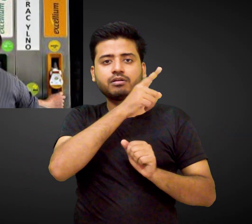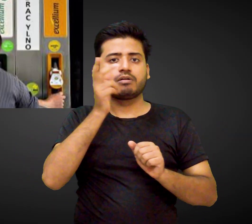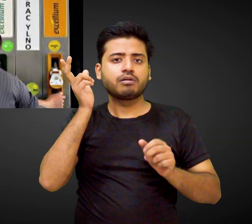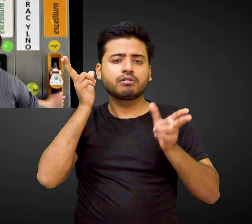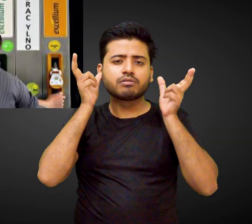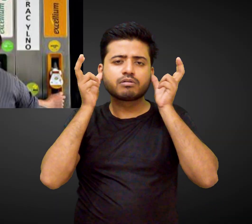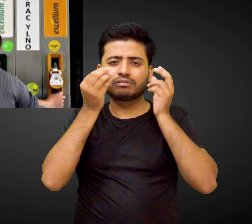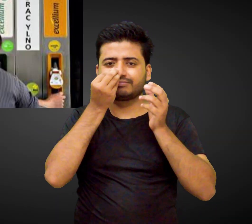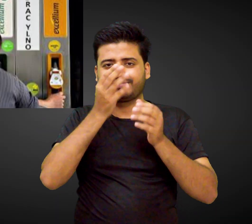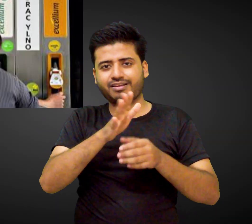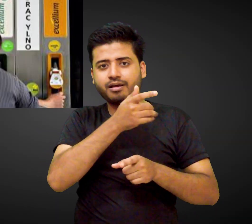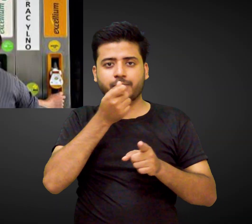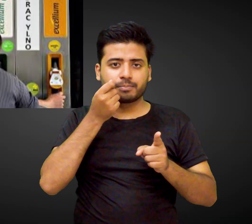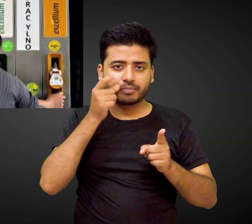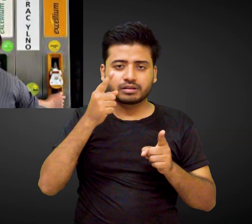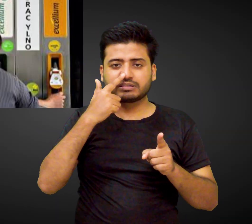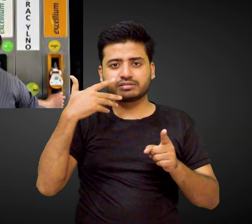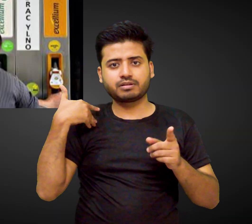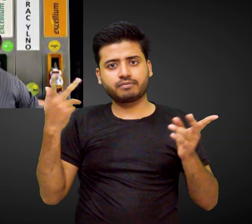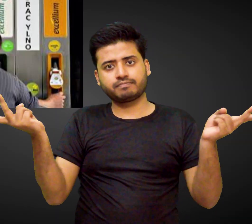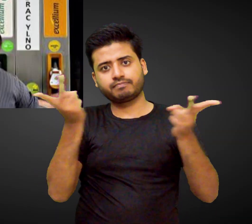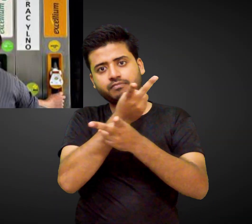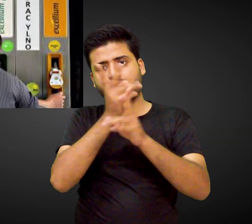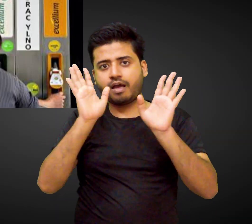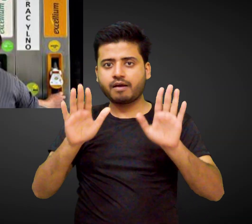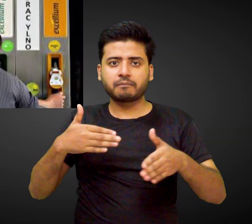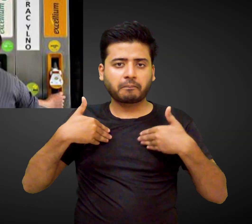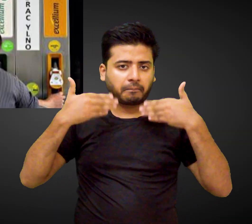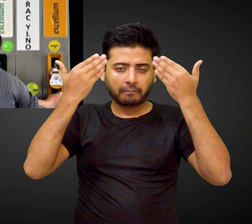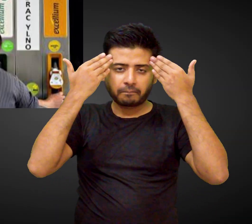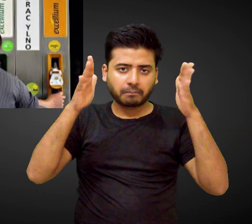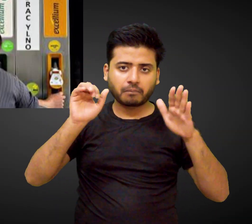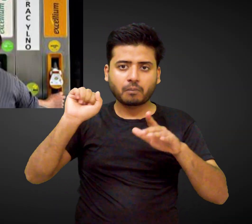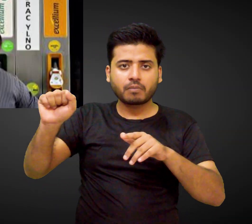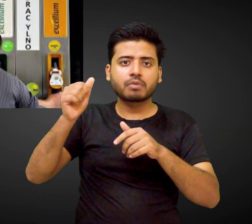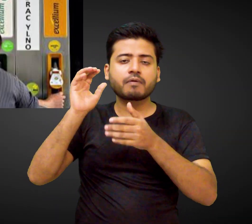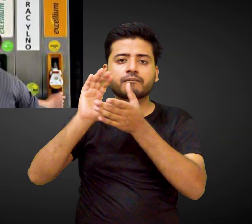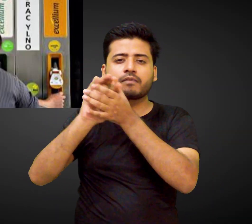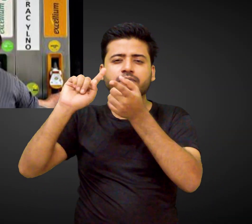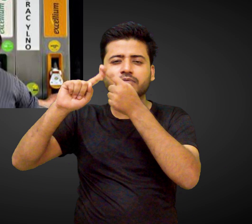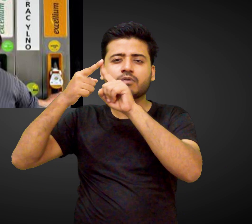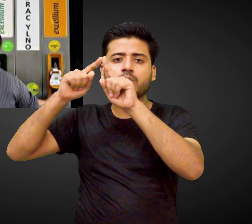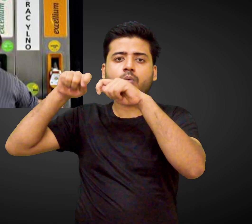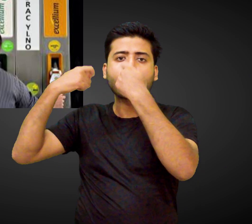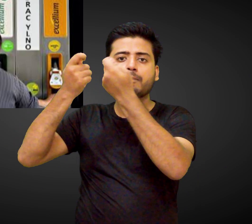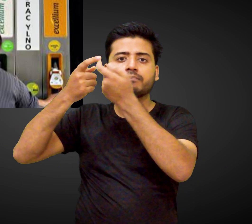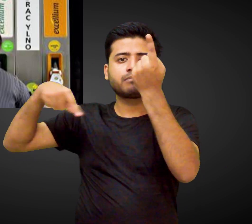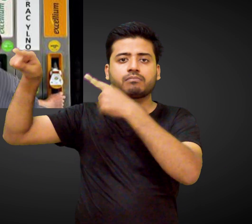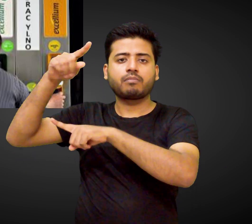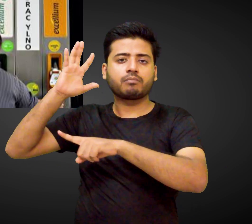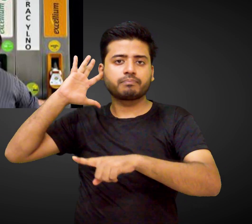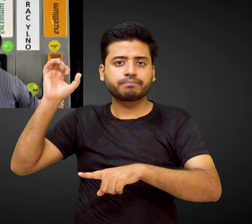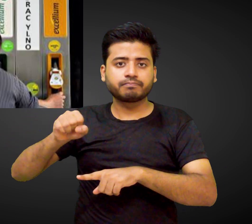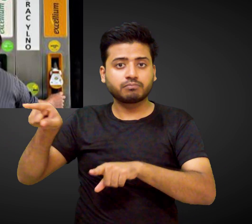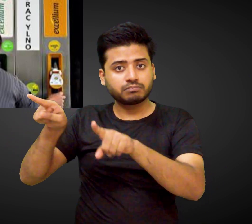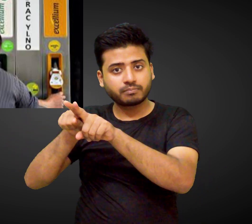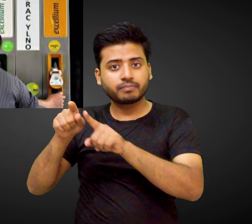vary significantly even within the same city. Consider warehouse retailers. Membership clubs like Costco often